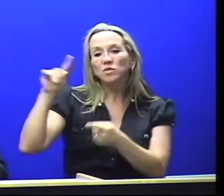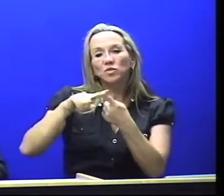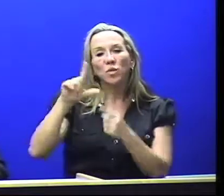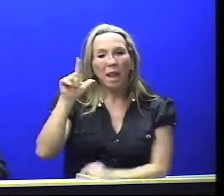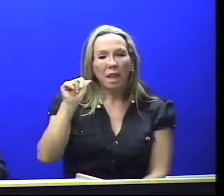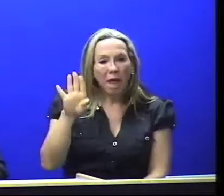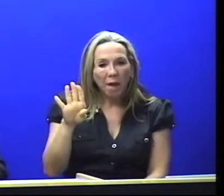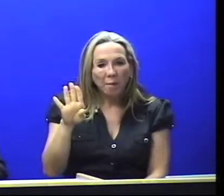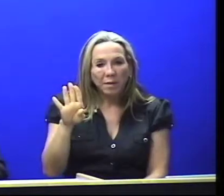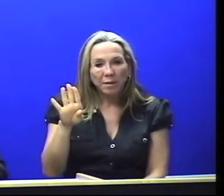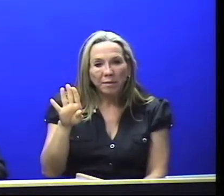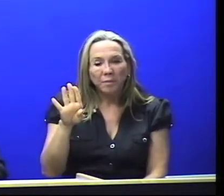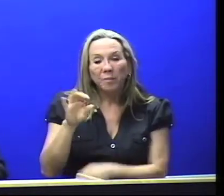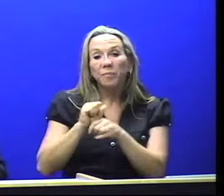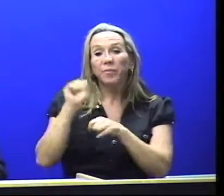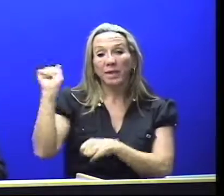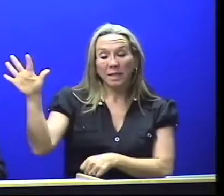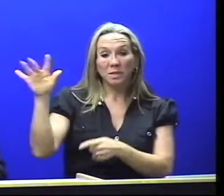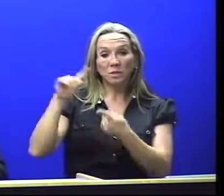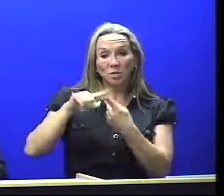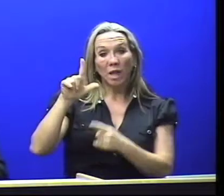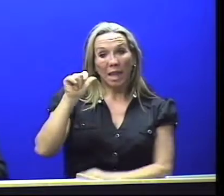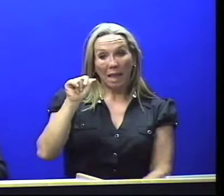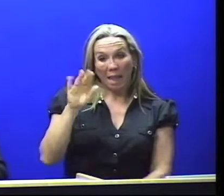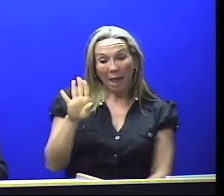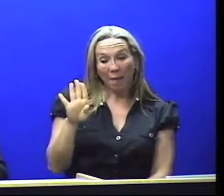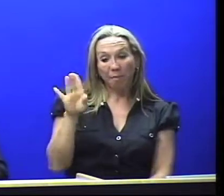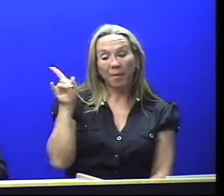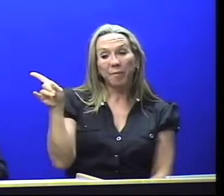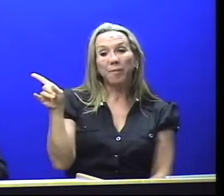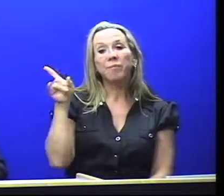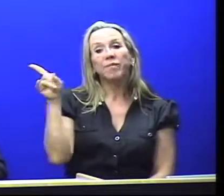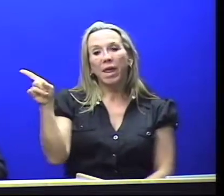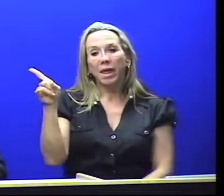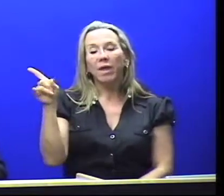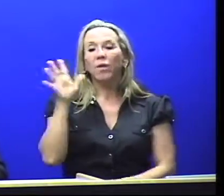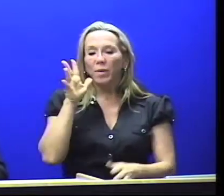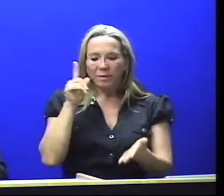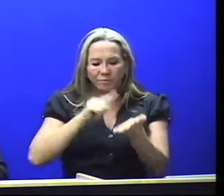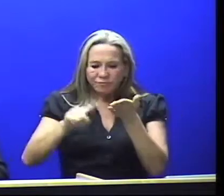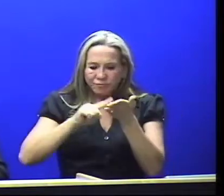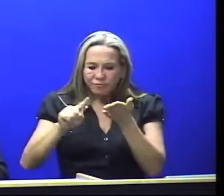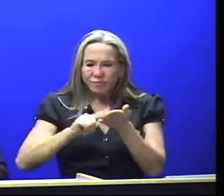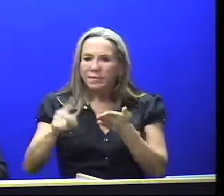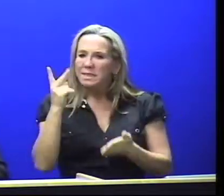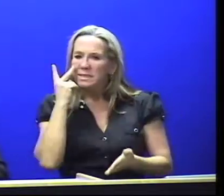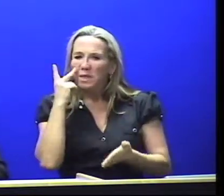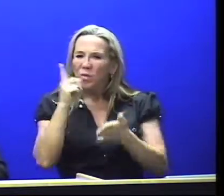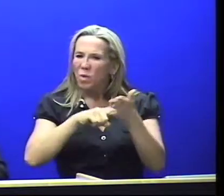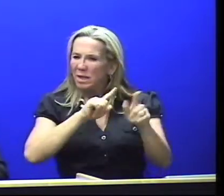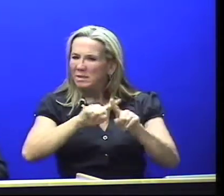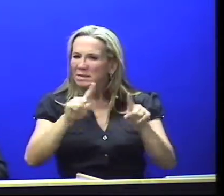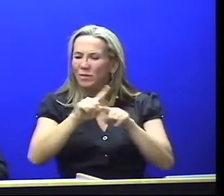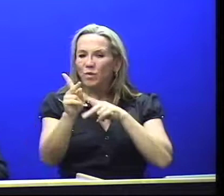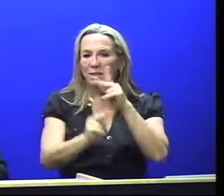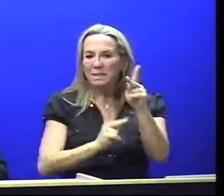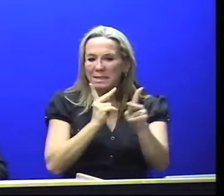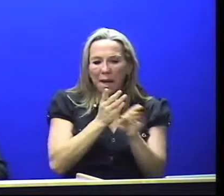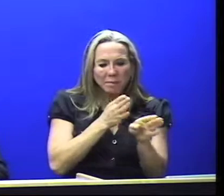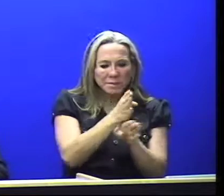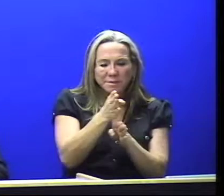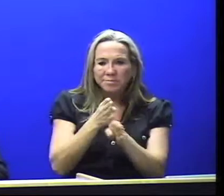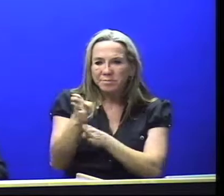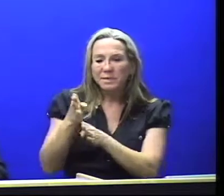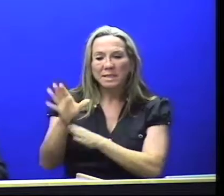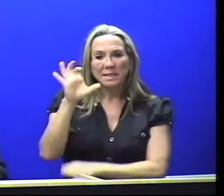lab, and in the laboratory they're able to tell what different types of